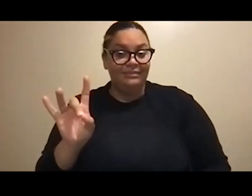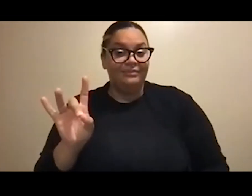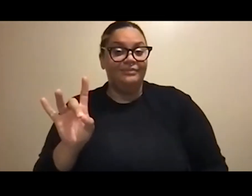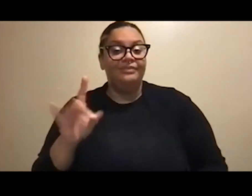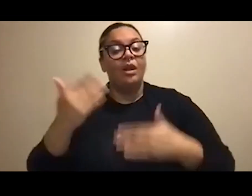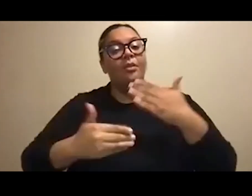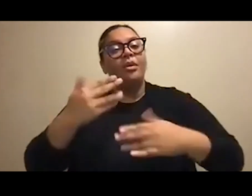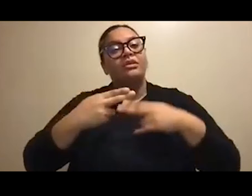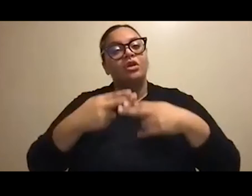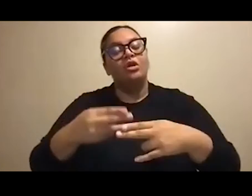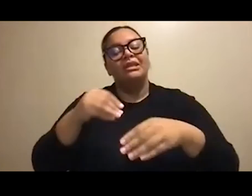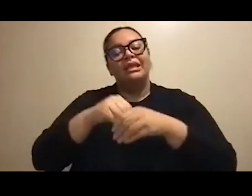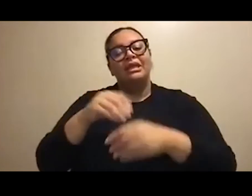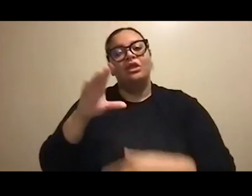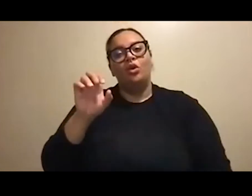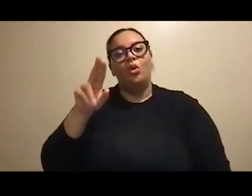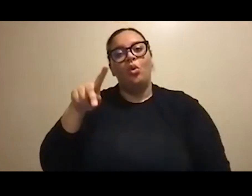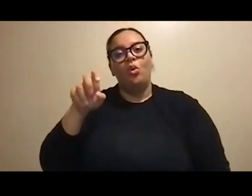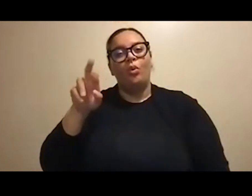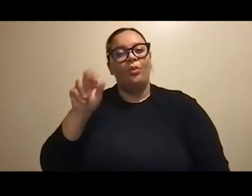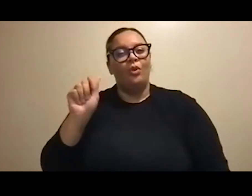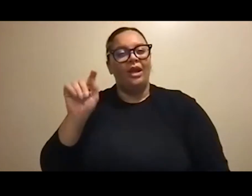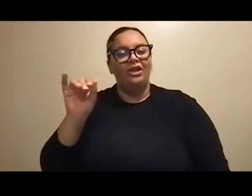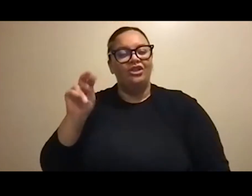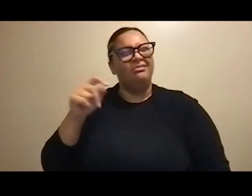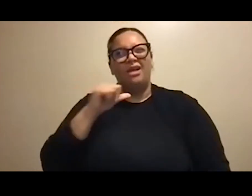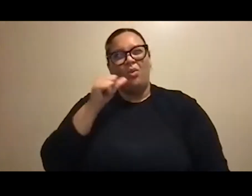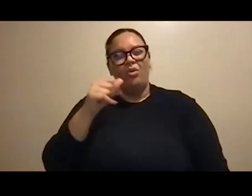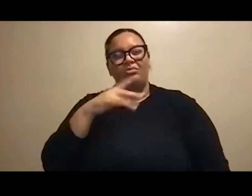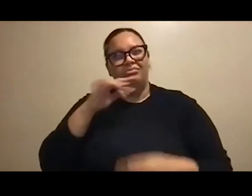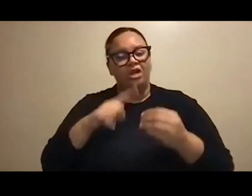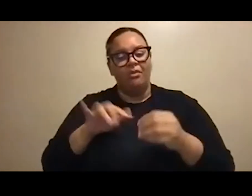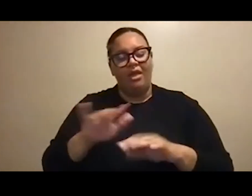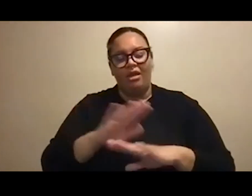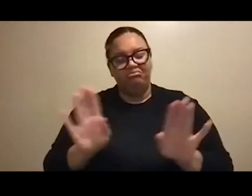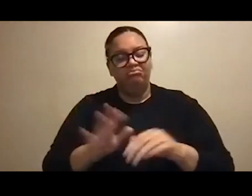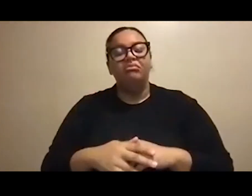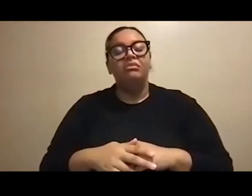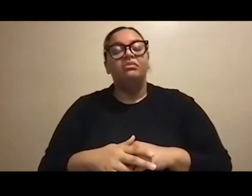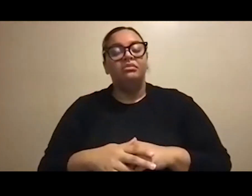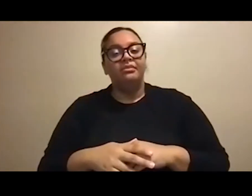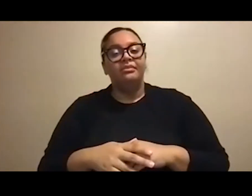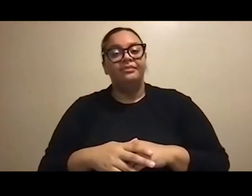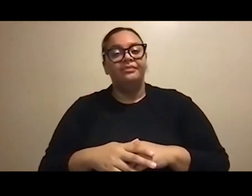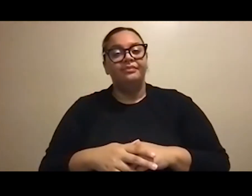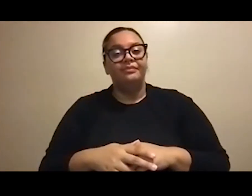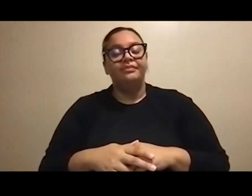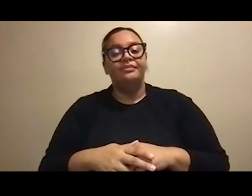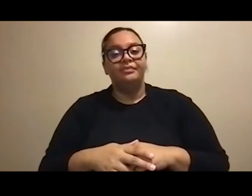called incorporation, which we don't need to get into this evening, right? Through a process called incorporation,